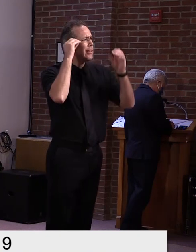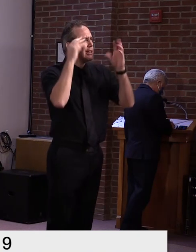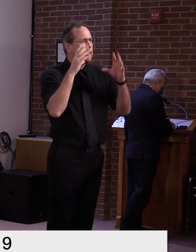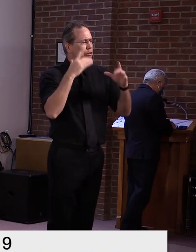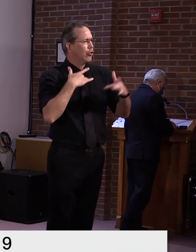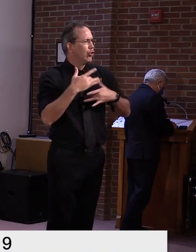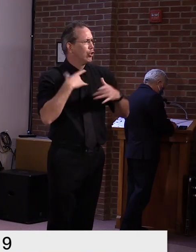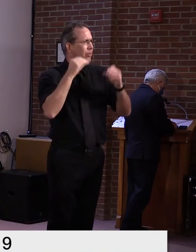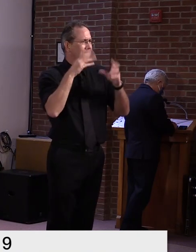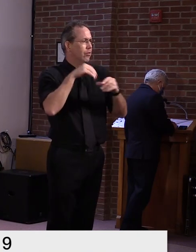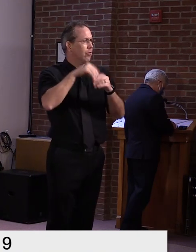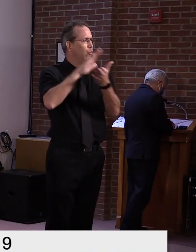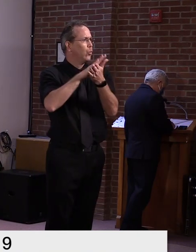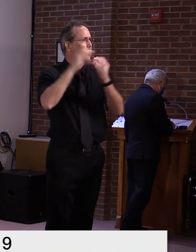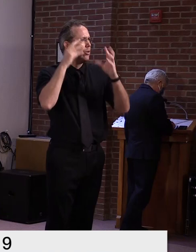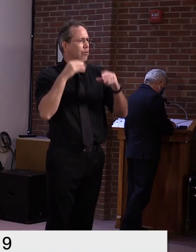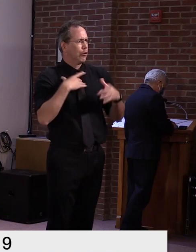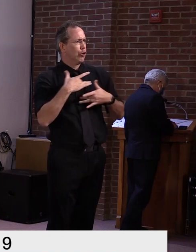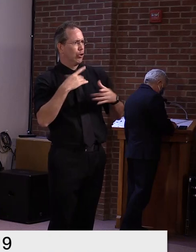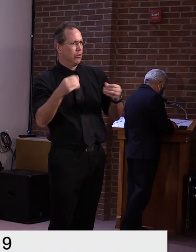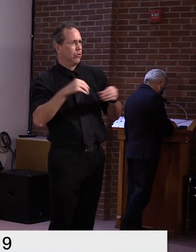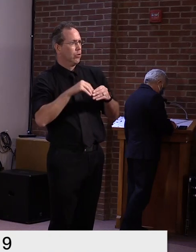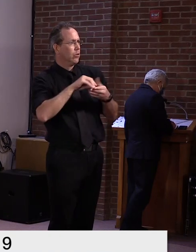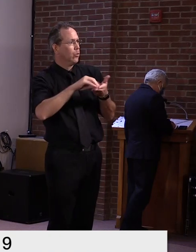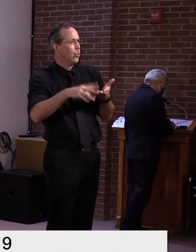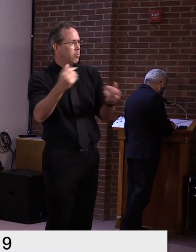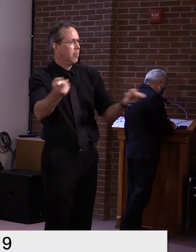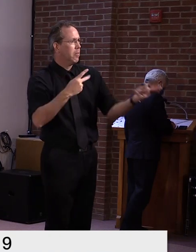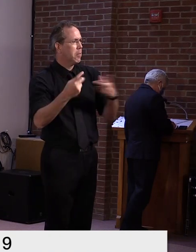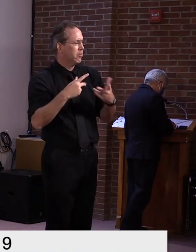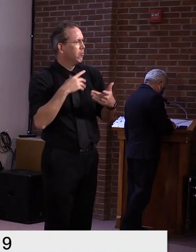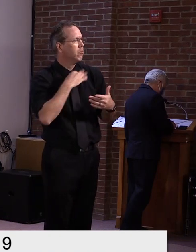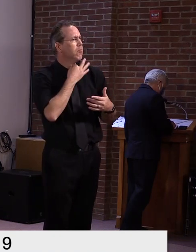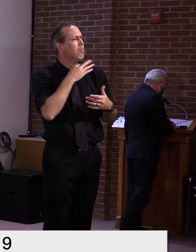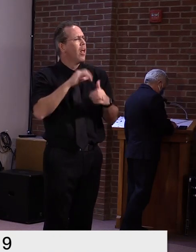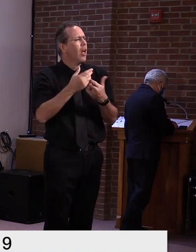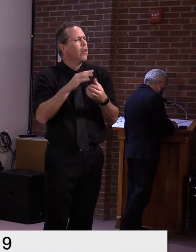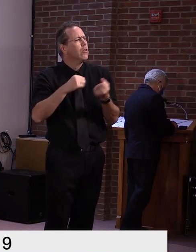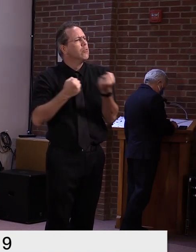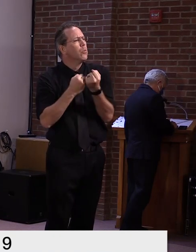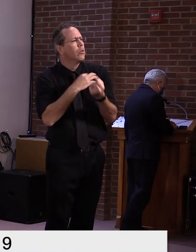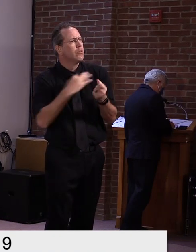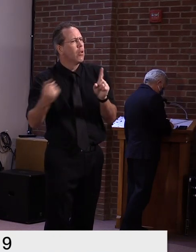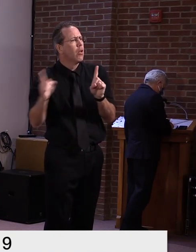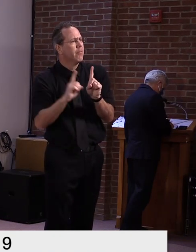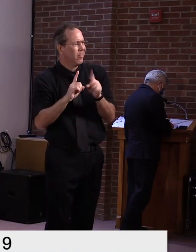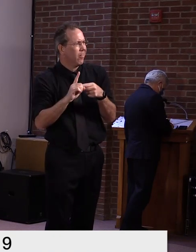kids being safe going back to school? Yeah, I think, you know, traditionally support staff fulfill a variety of functions, particularly when we think of